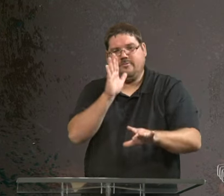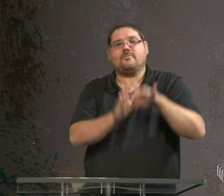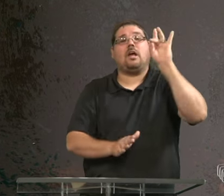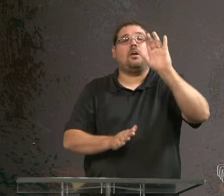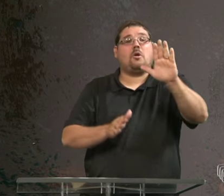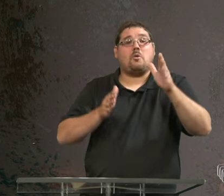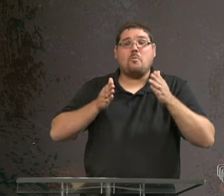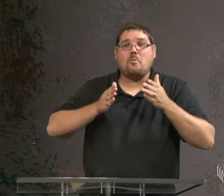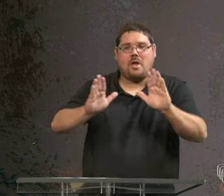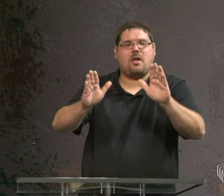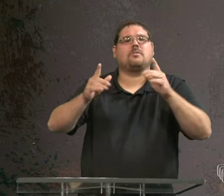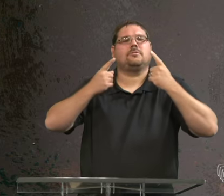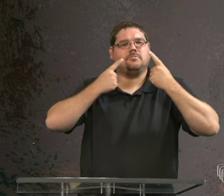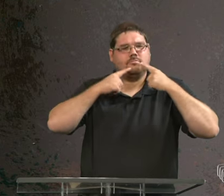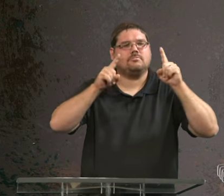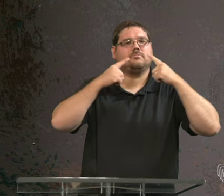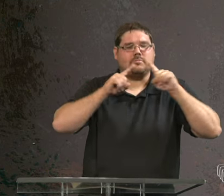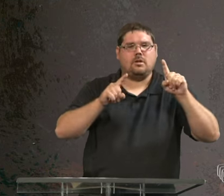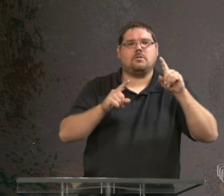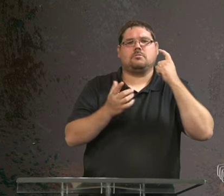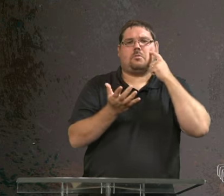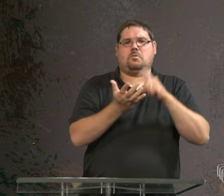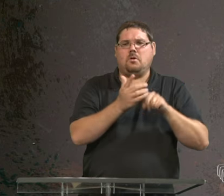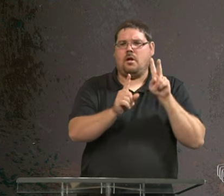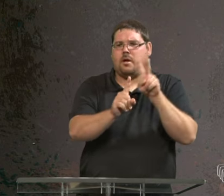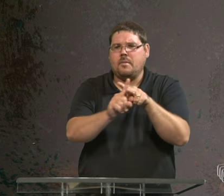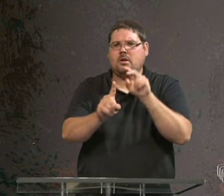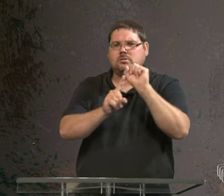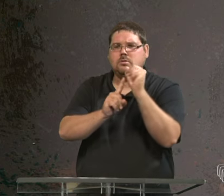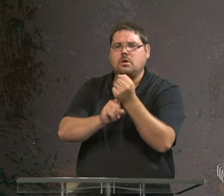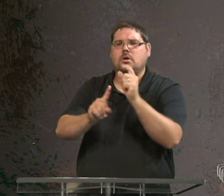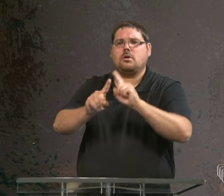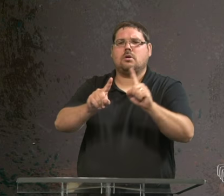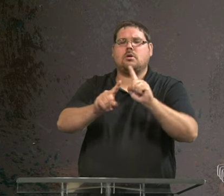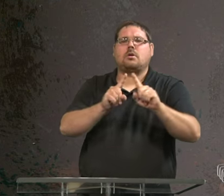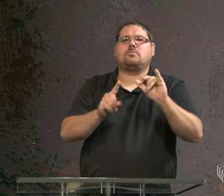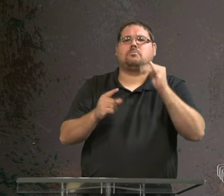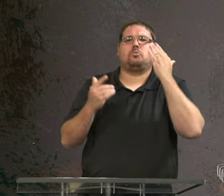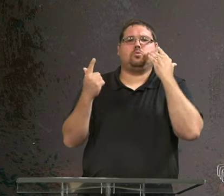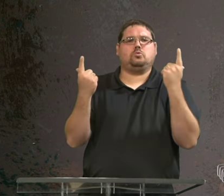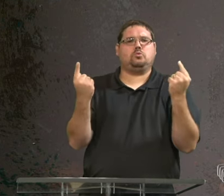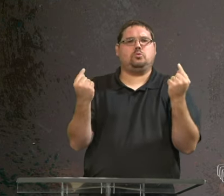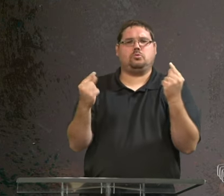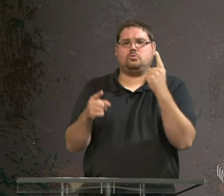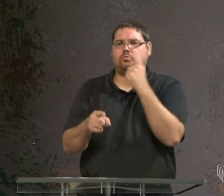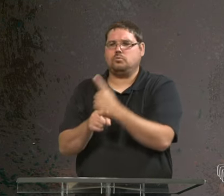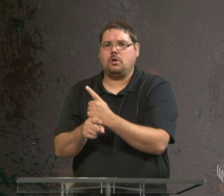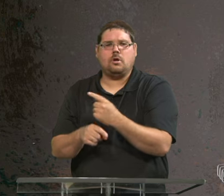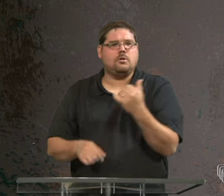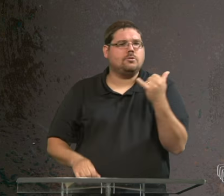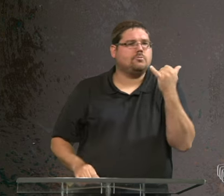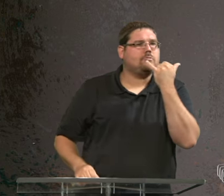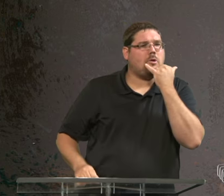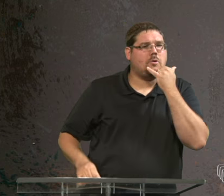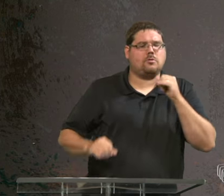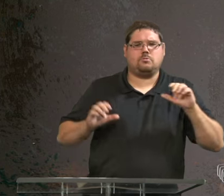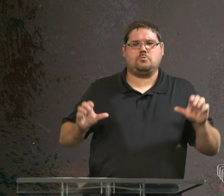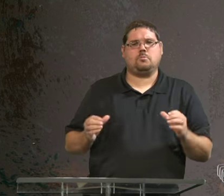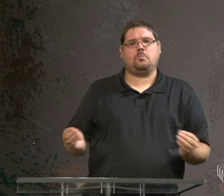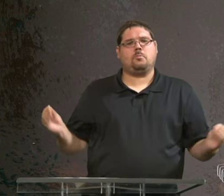wisdom. You can find wisdom to live a successful life if you apply God's Word to every situation in your life. It'll help